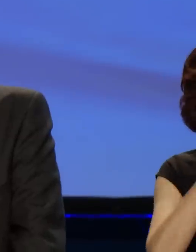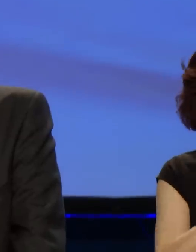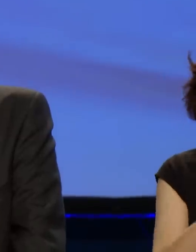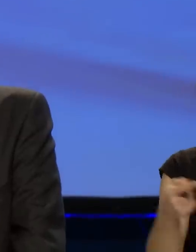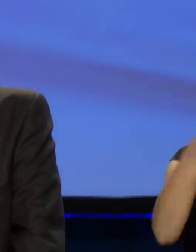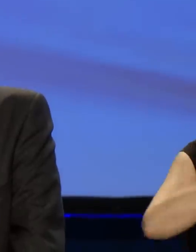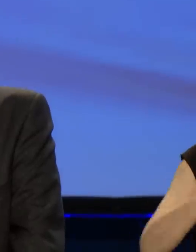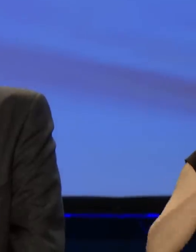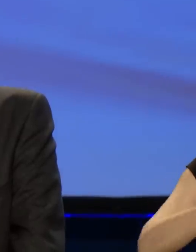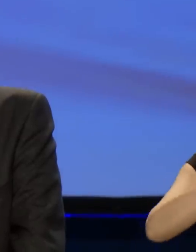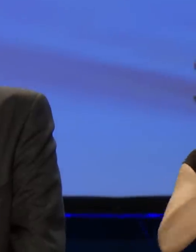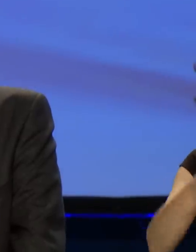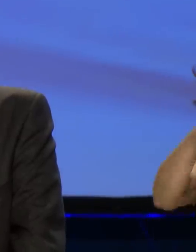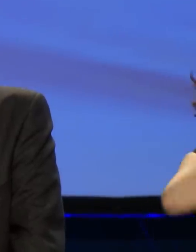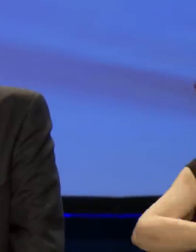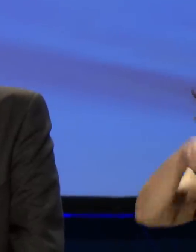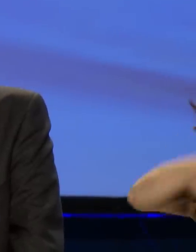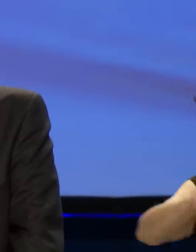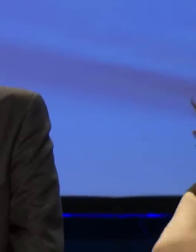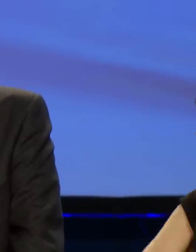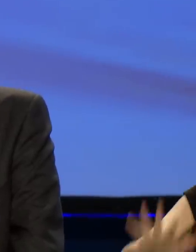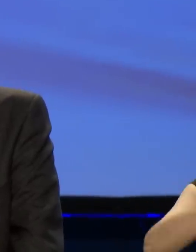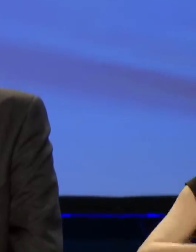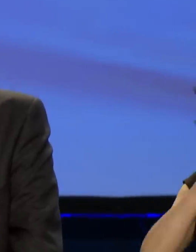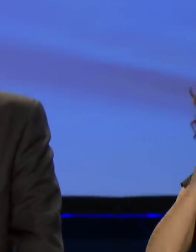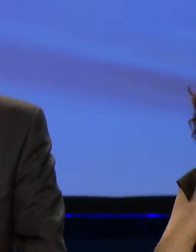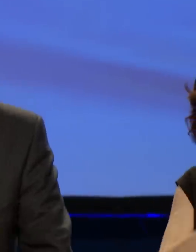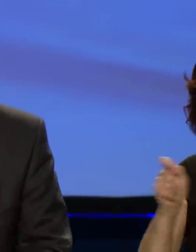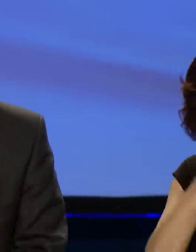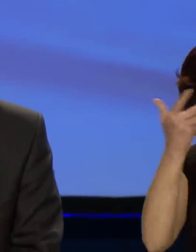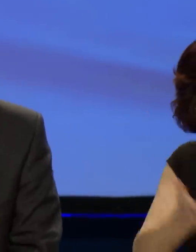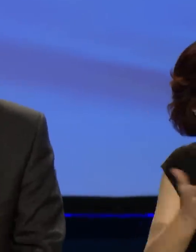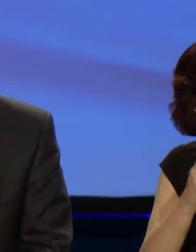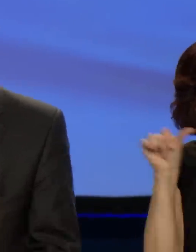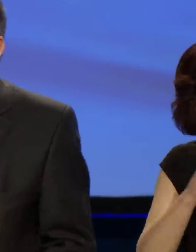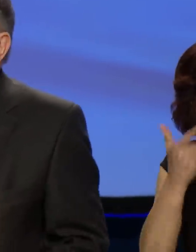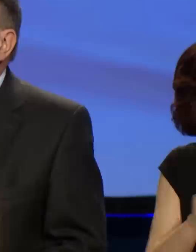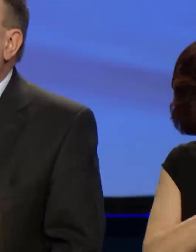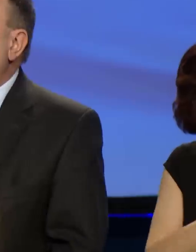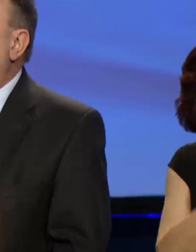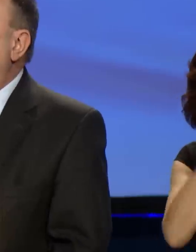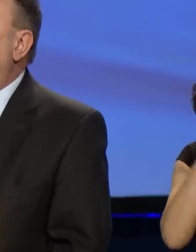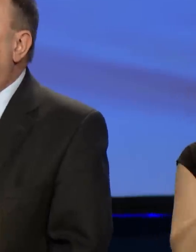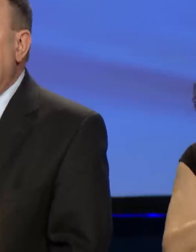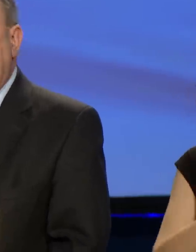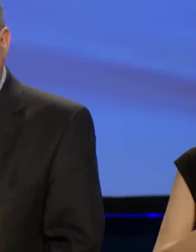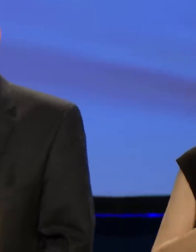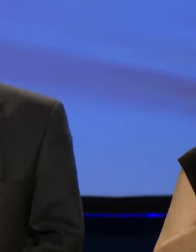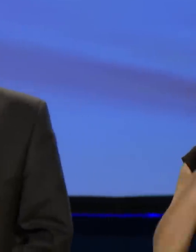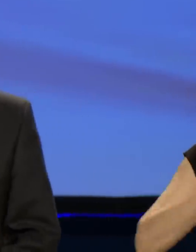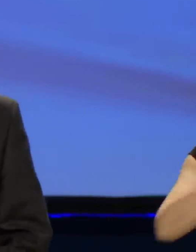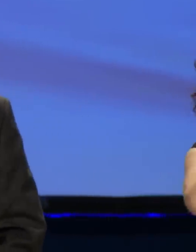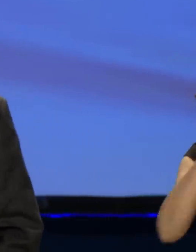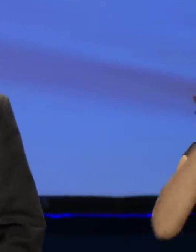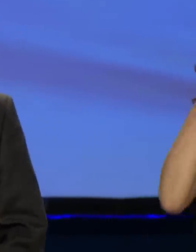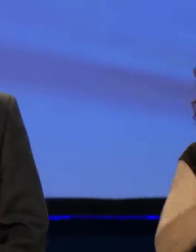Give our friends in the Metropolitan Press something to explain, I suspect, but never mind. Anyway, if you all buy another